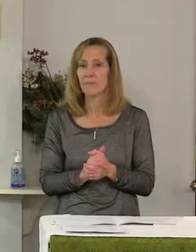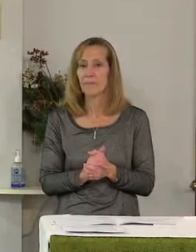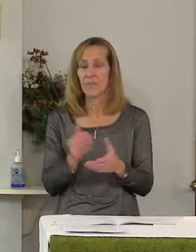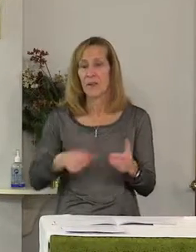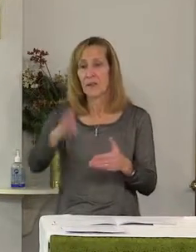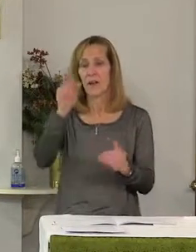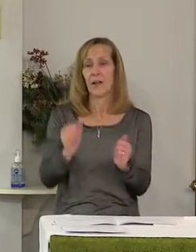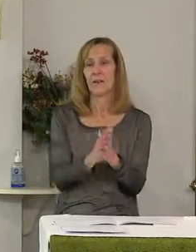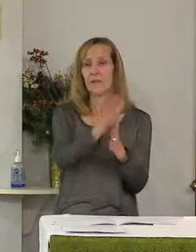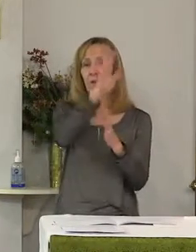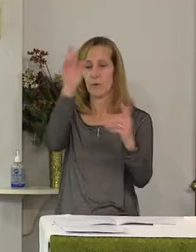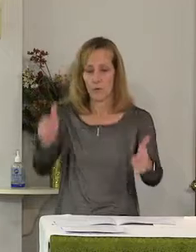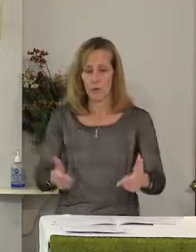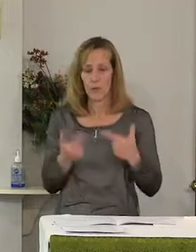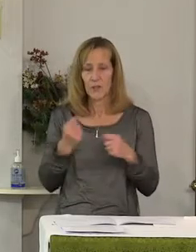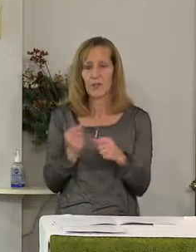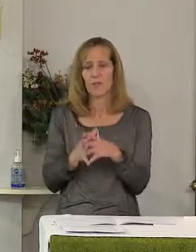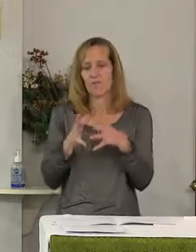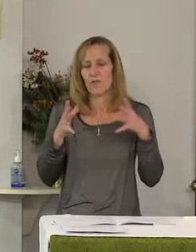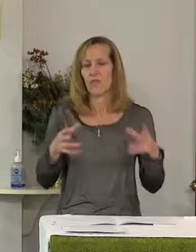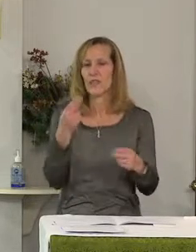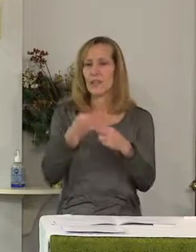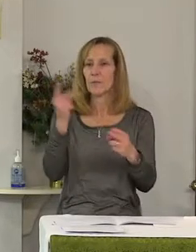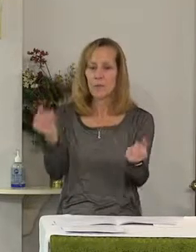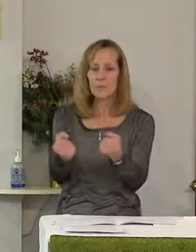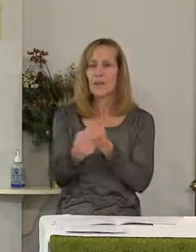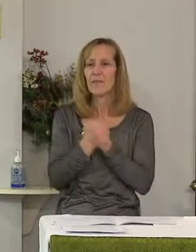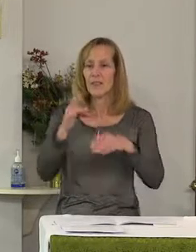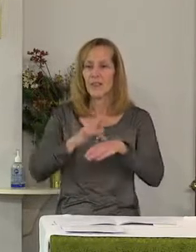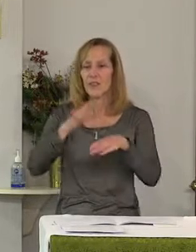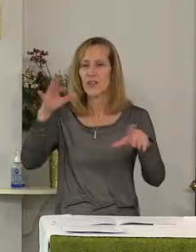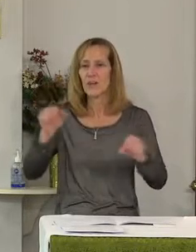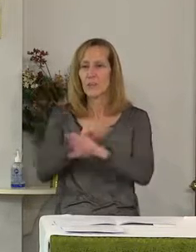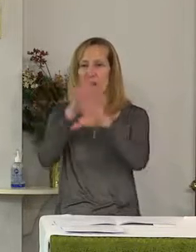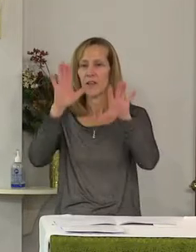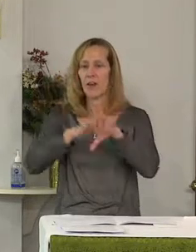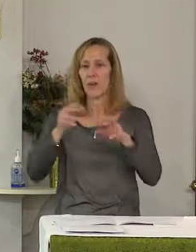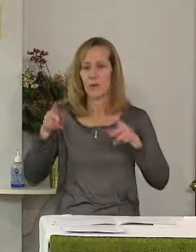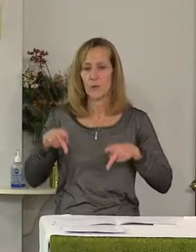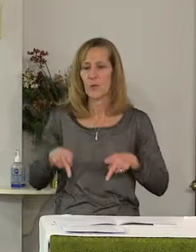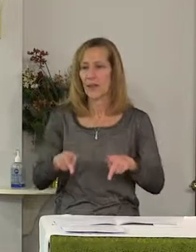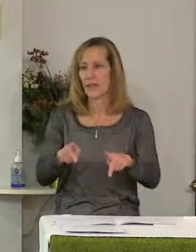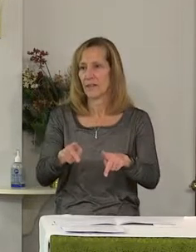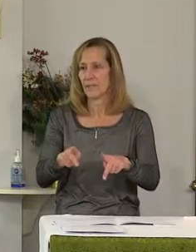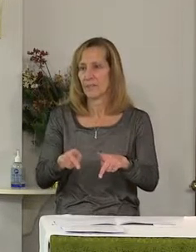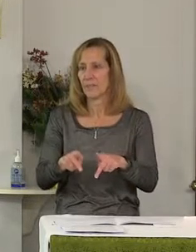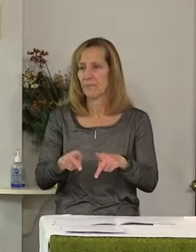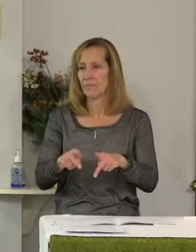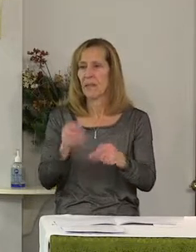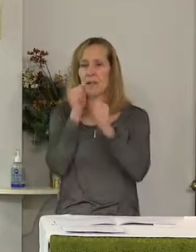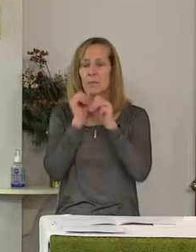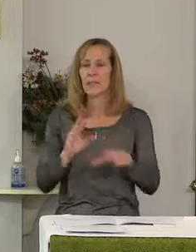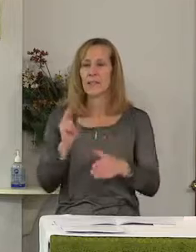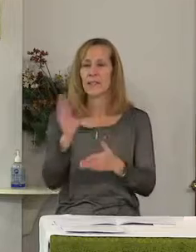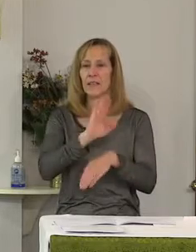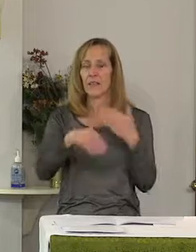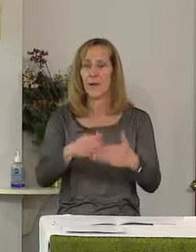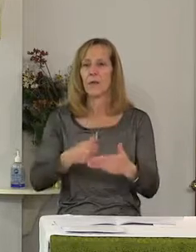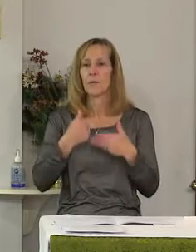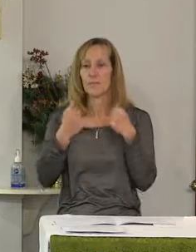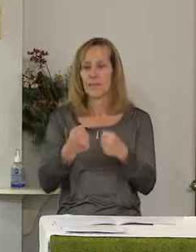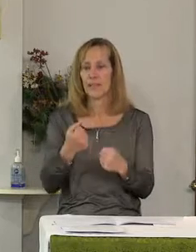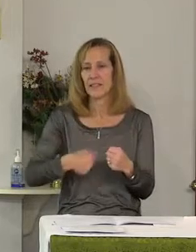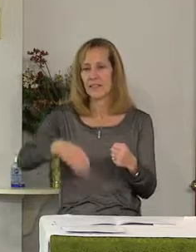The God of glory dwell in you richly, name you beloved, and shine brightly on your path. And the blessing of Almighty